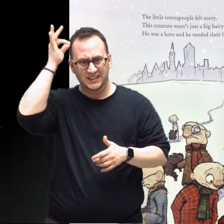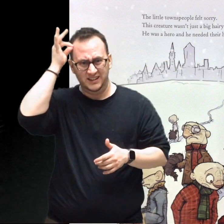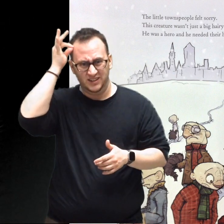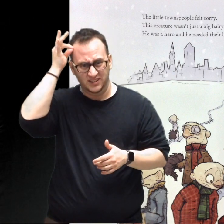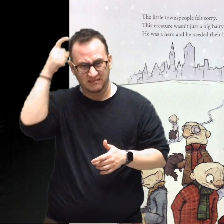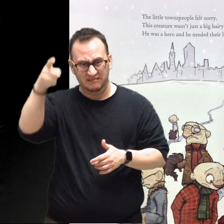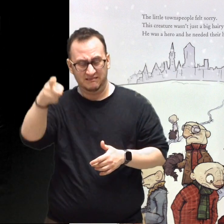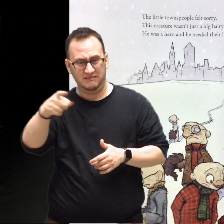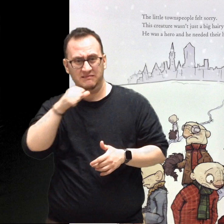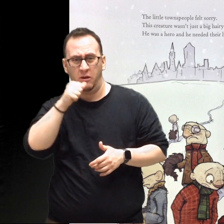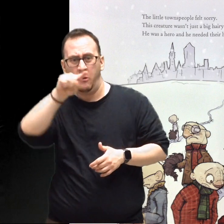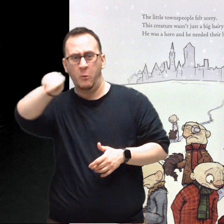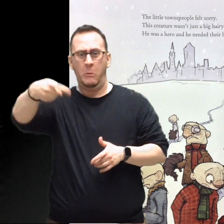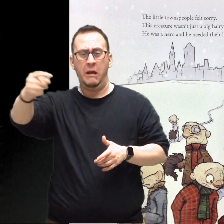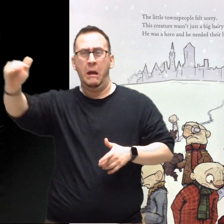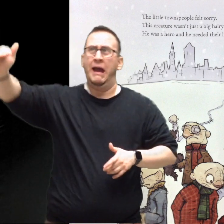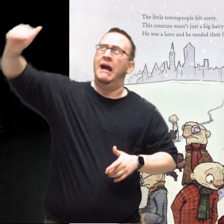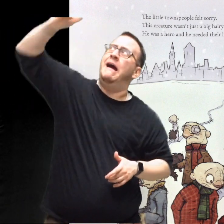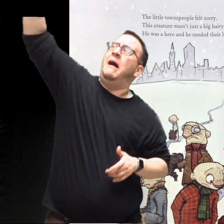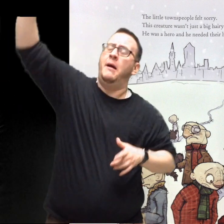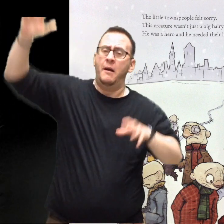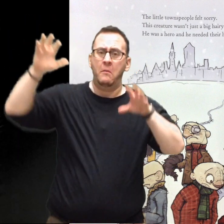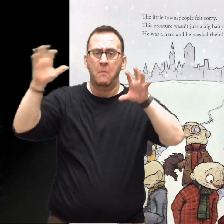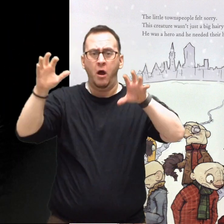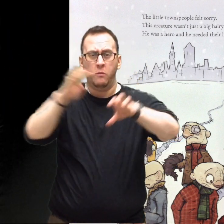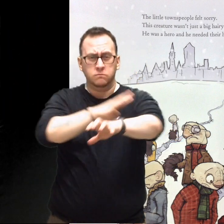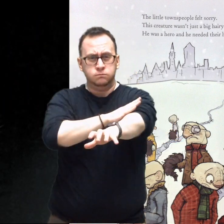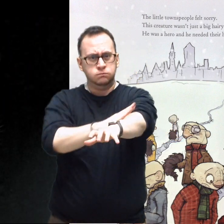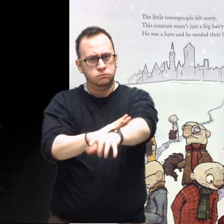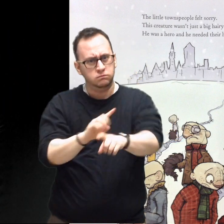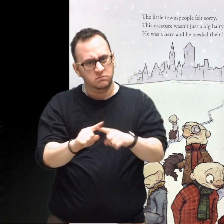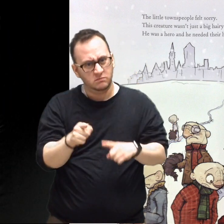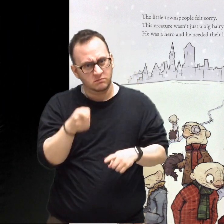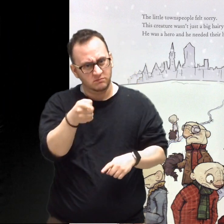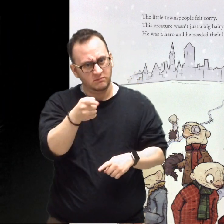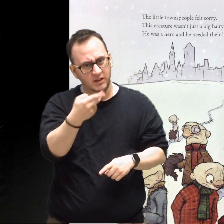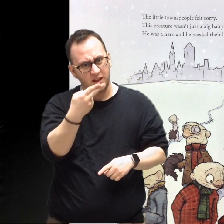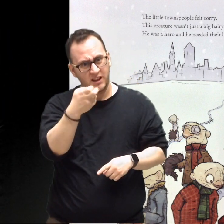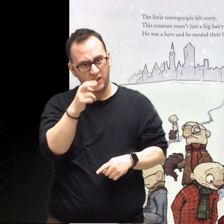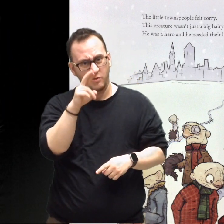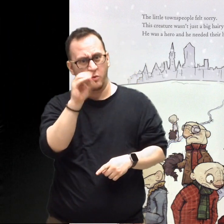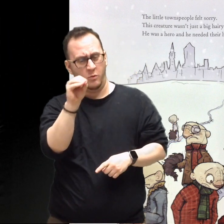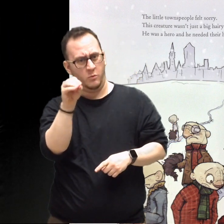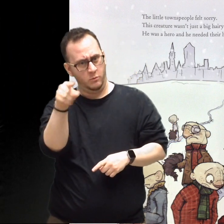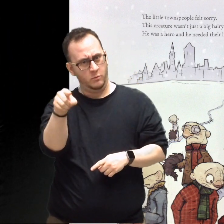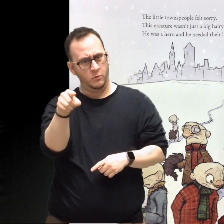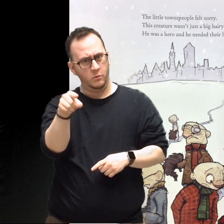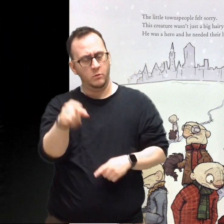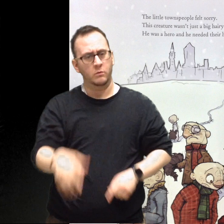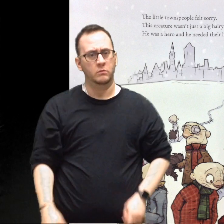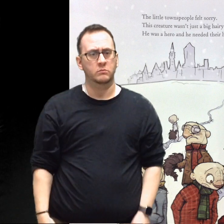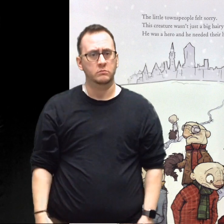creature wasn't just a big hairy monster. He was a hero, and he needed their help.